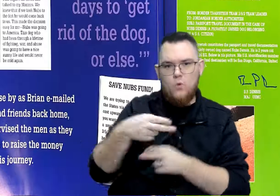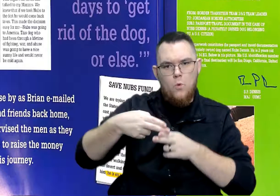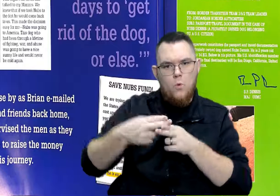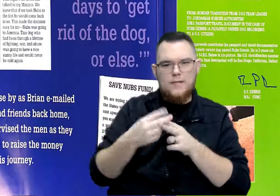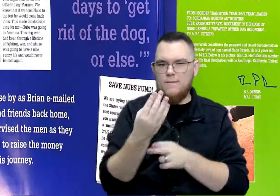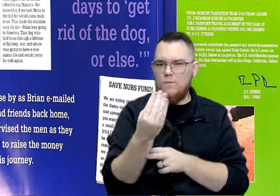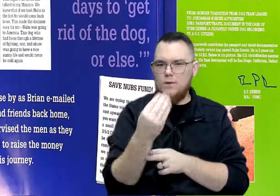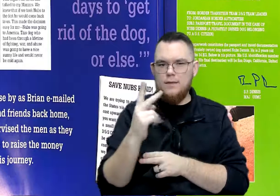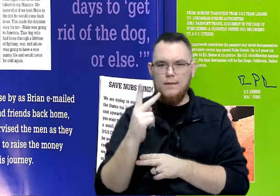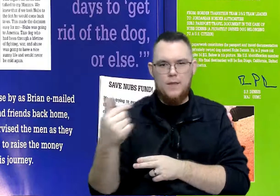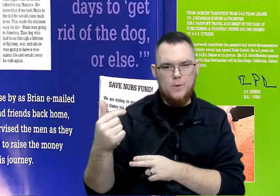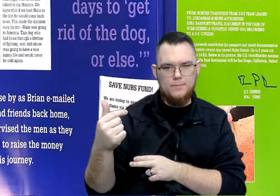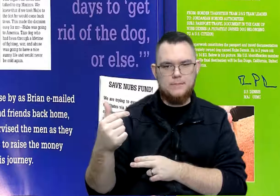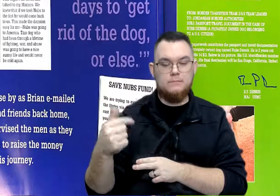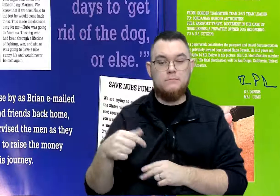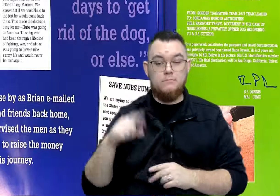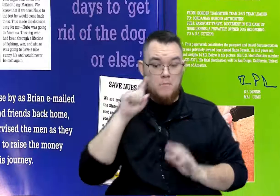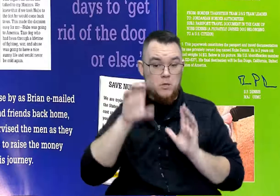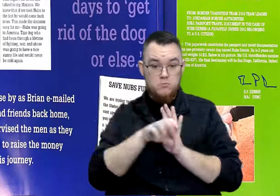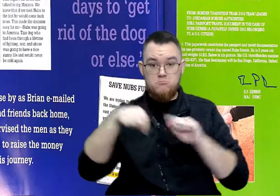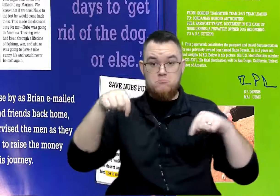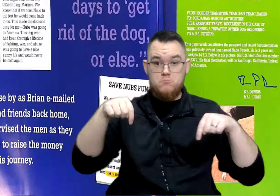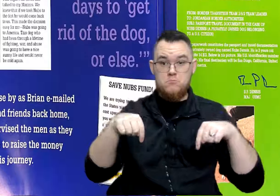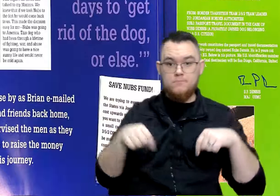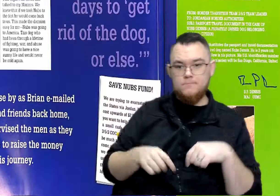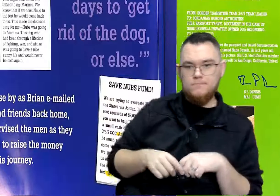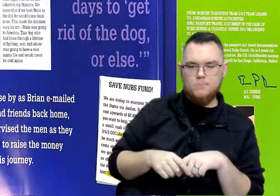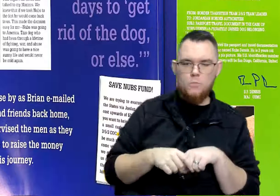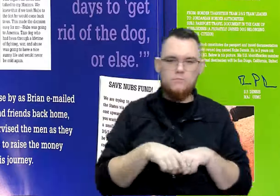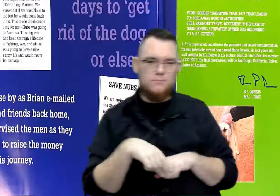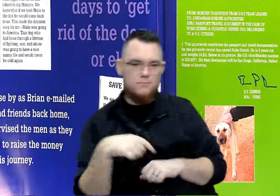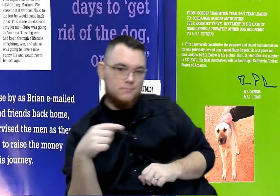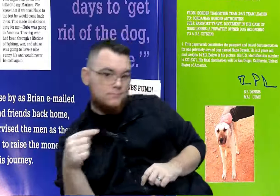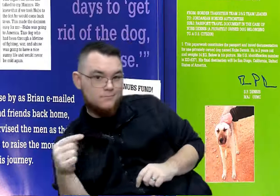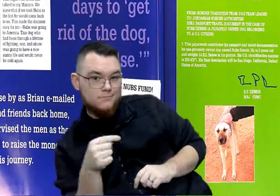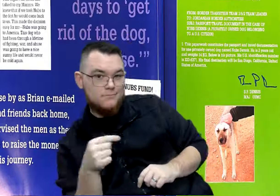Below is his picture. His U.S. identification number is